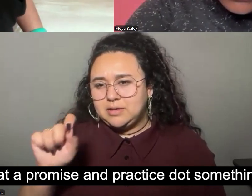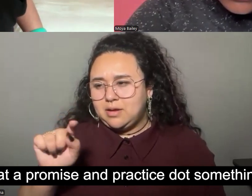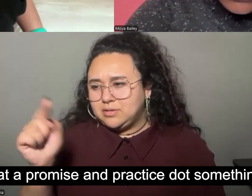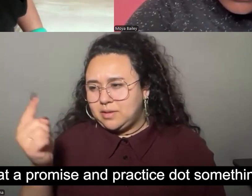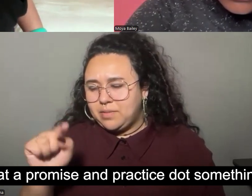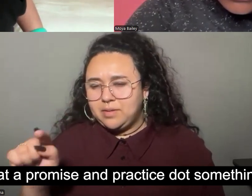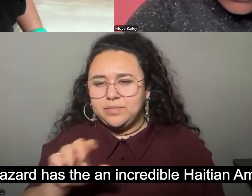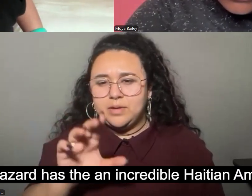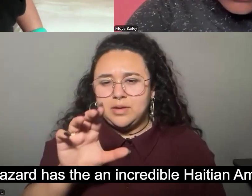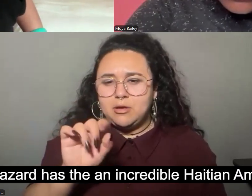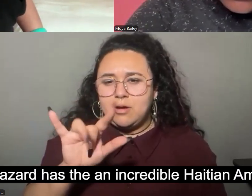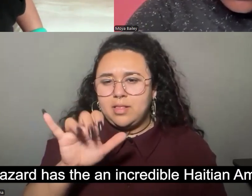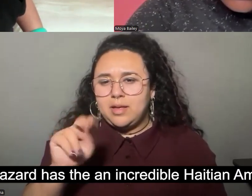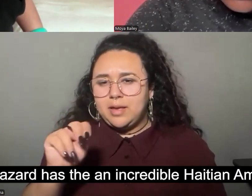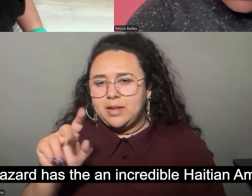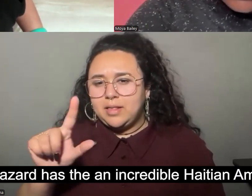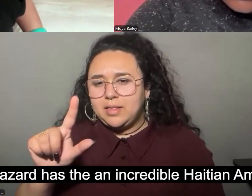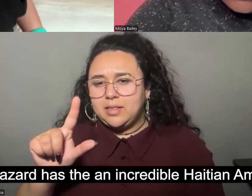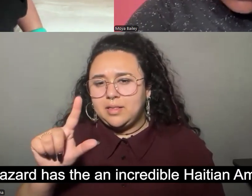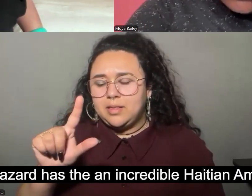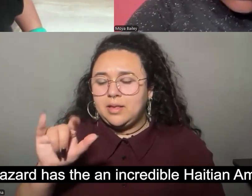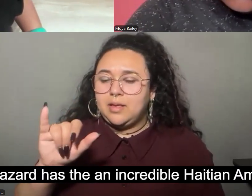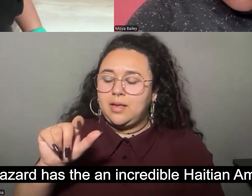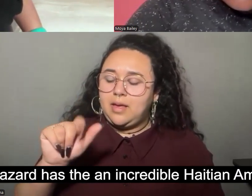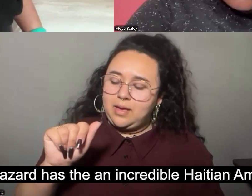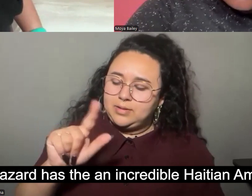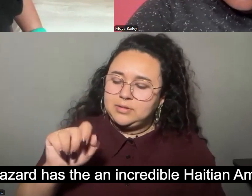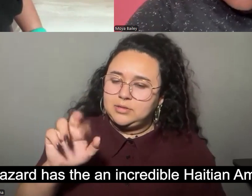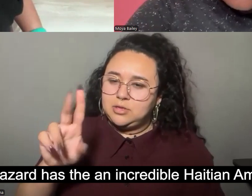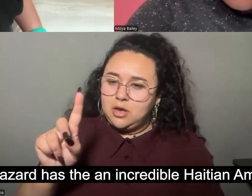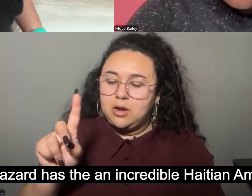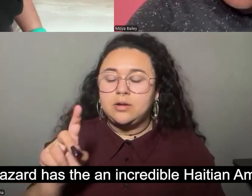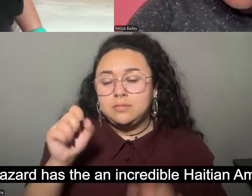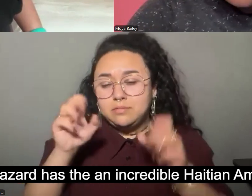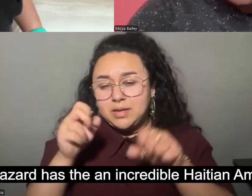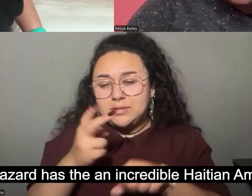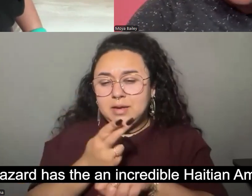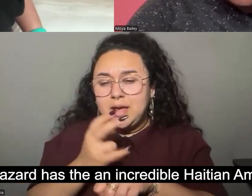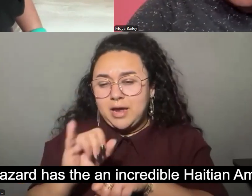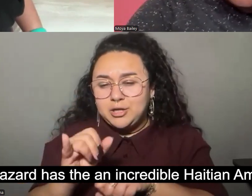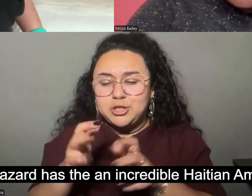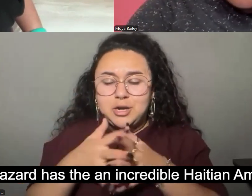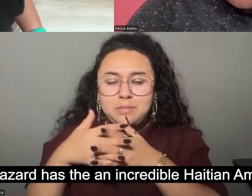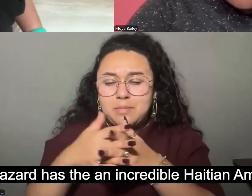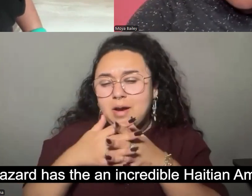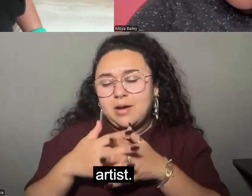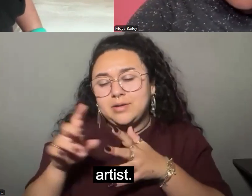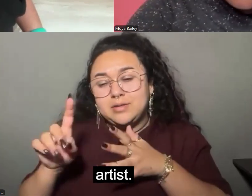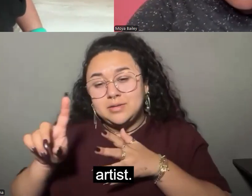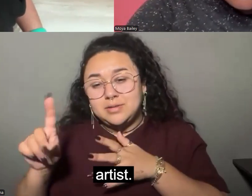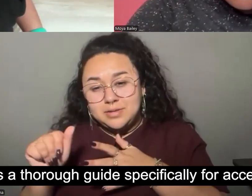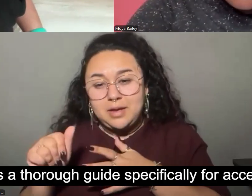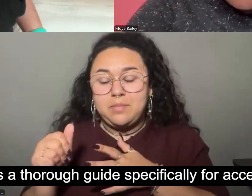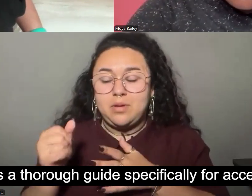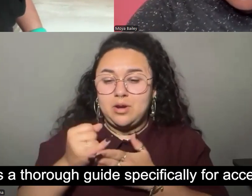Carolyn, Lazard, Lazard. They are an incredible Haitian American disabled artist. And that is